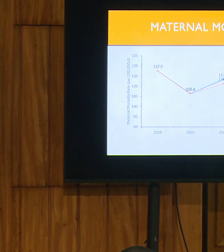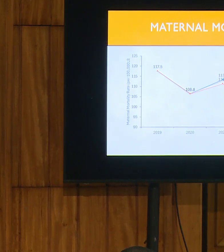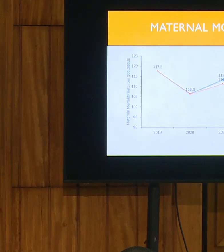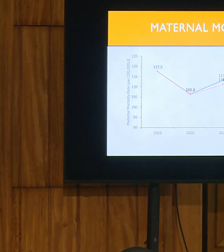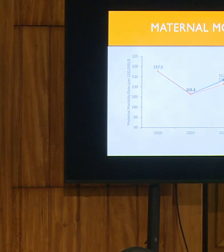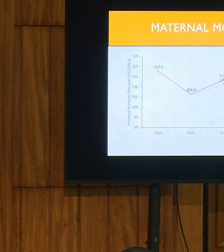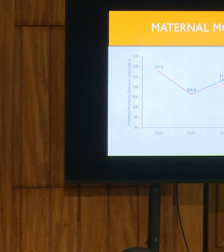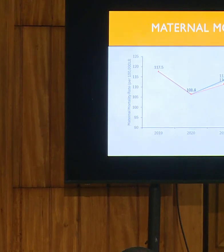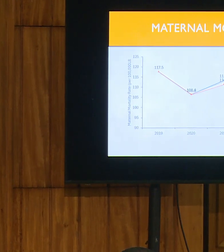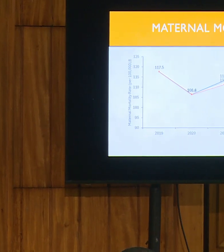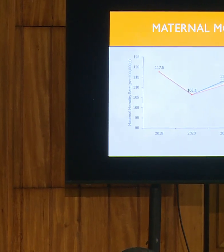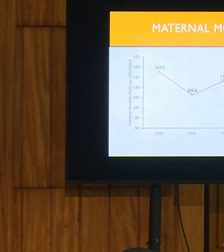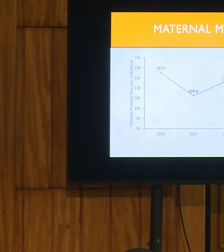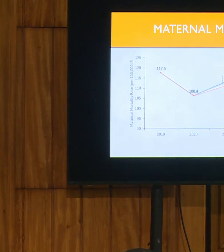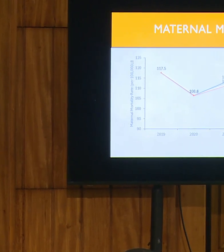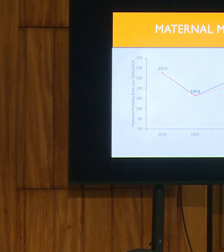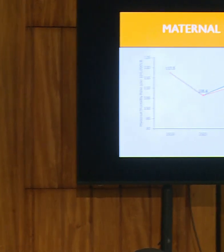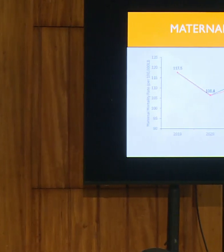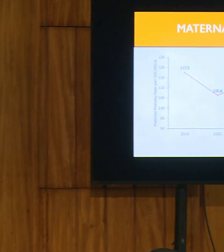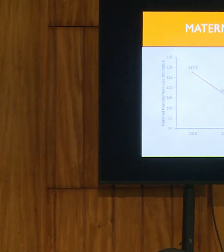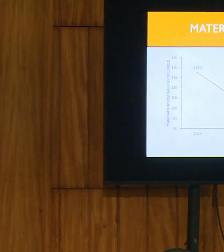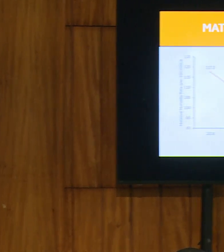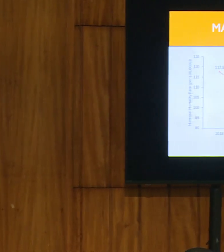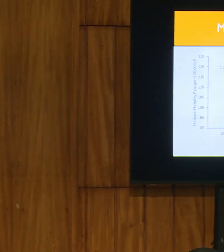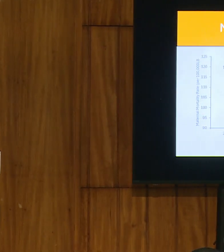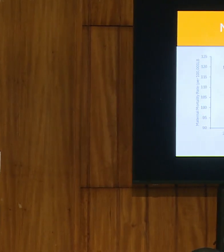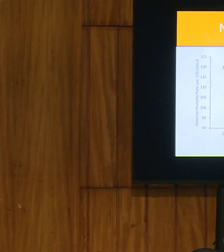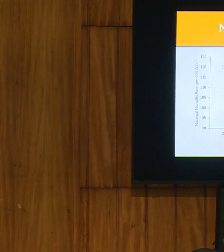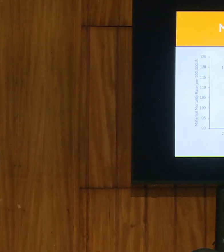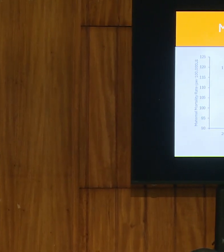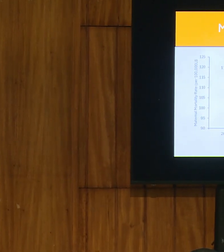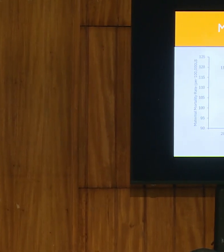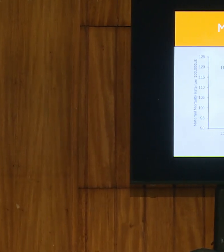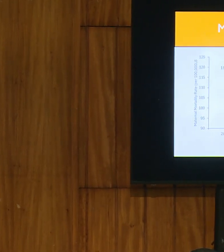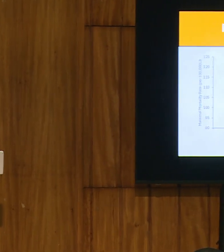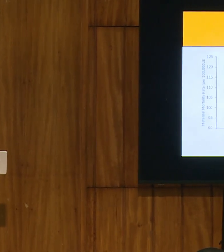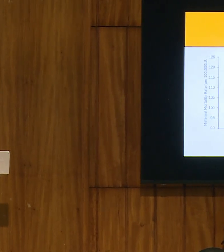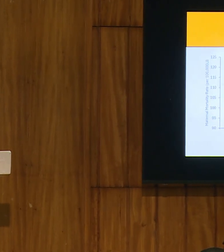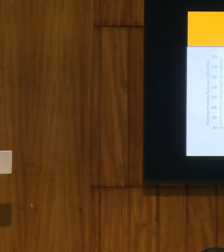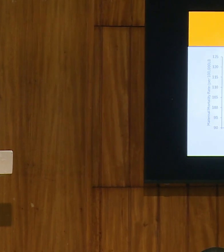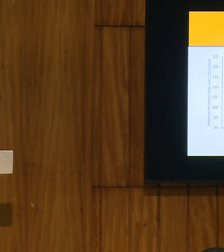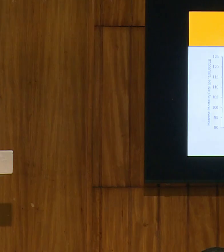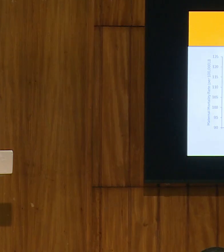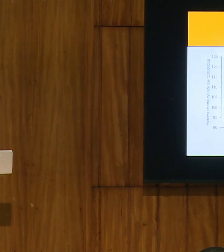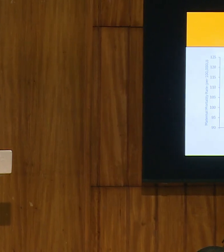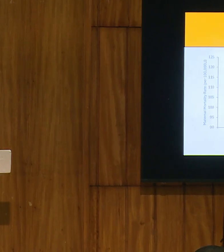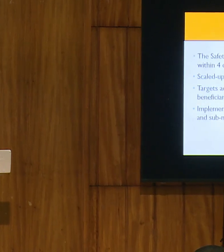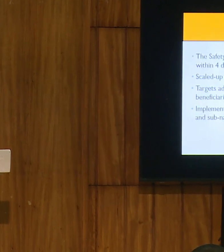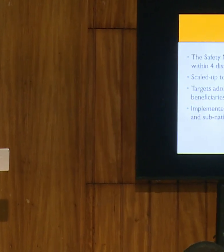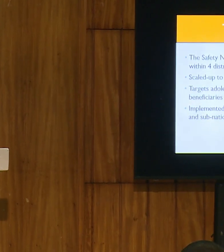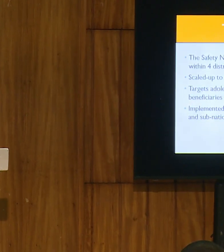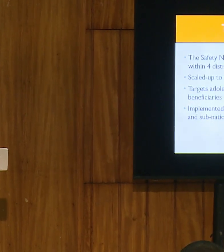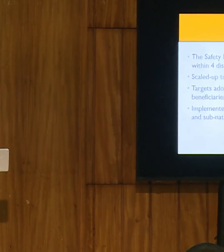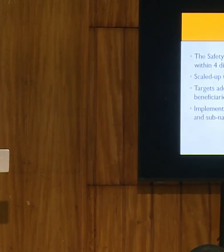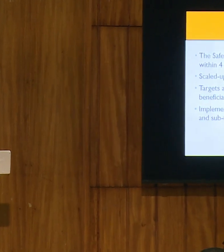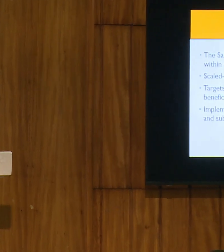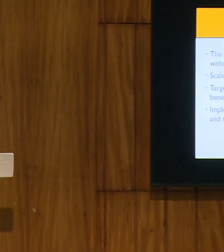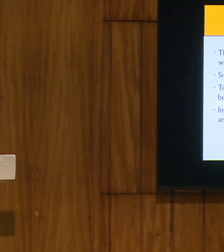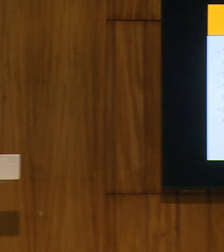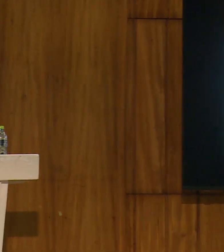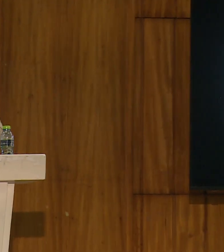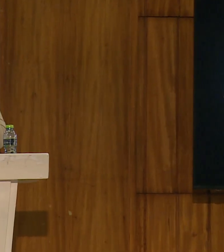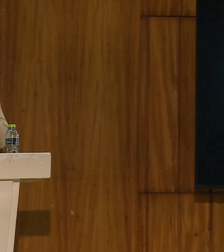and youth-centered approaches or responses. So what did we do in Ghana? The Ghana Health Service, together